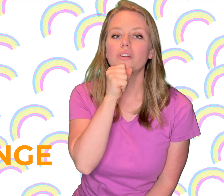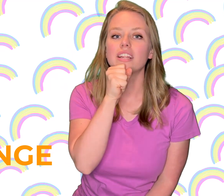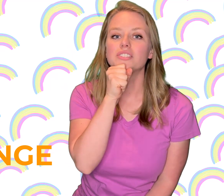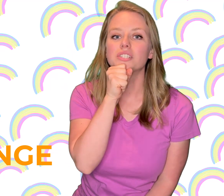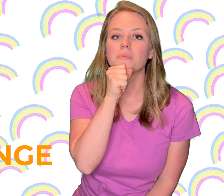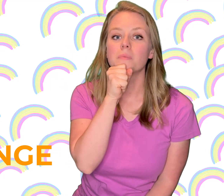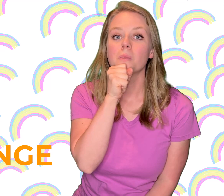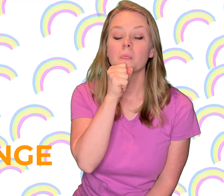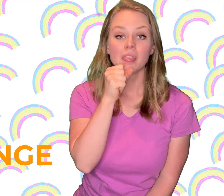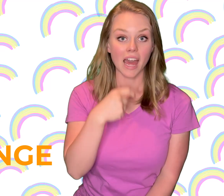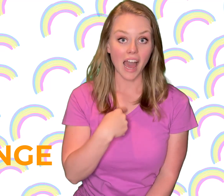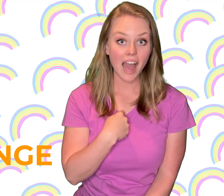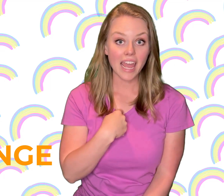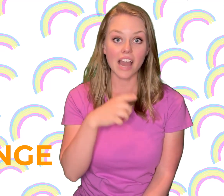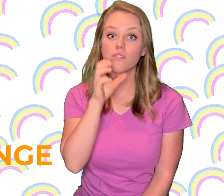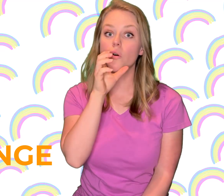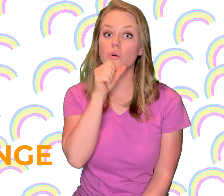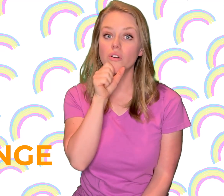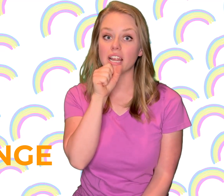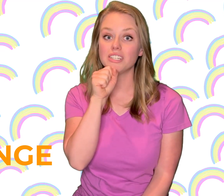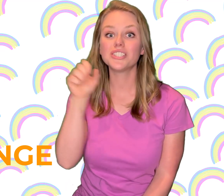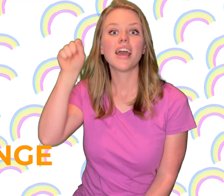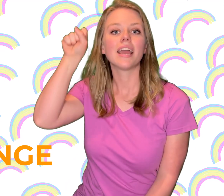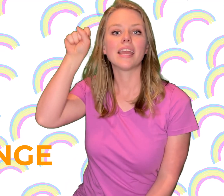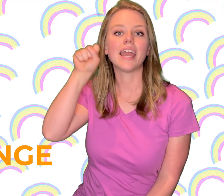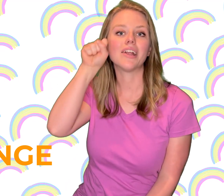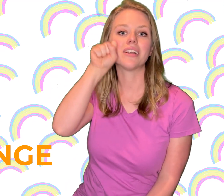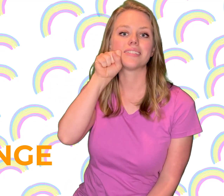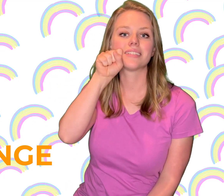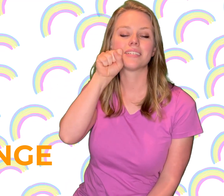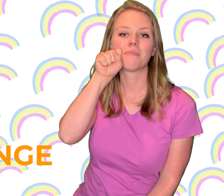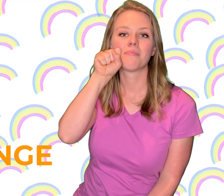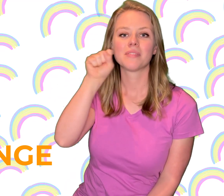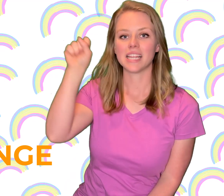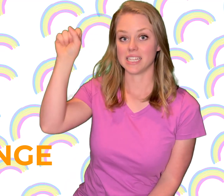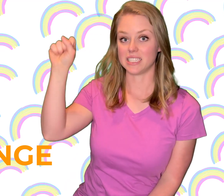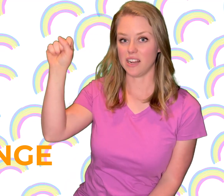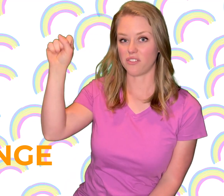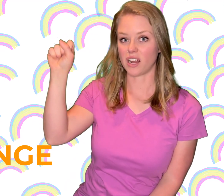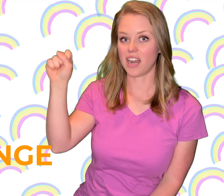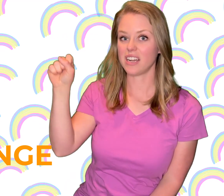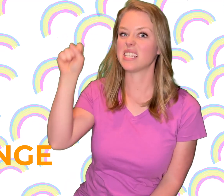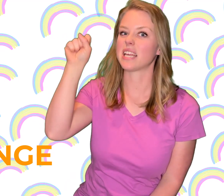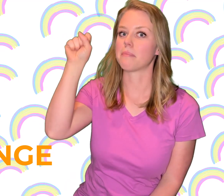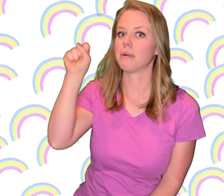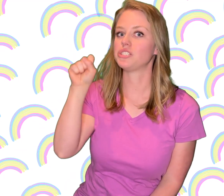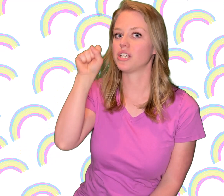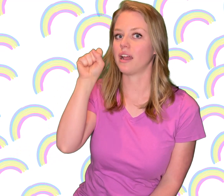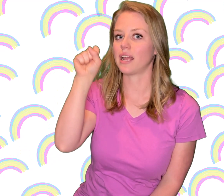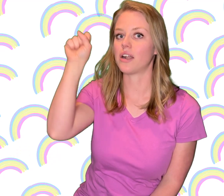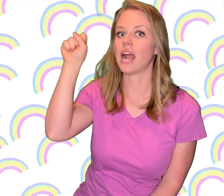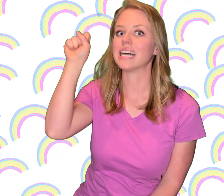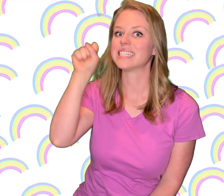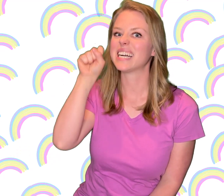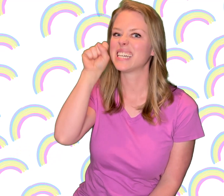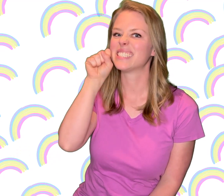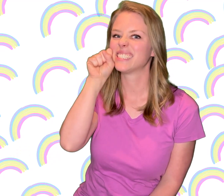Orange. I have orange carrots. The sign for carrot is like munching on a carrot.